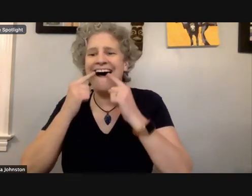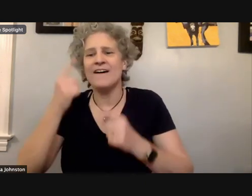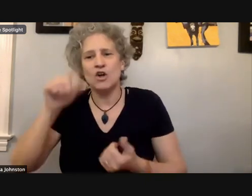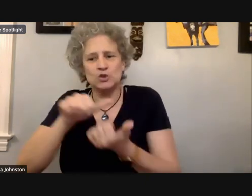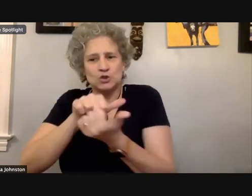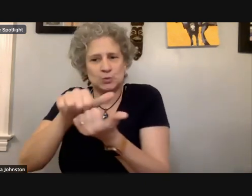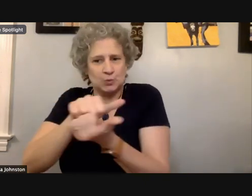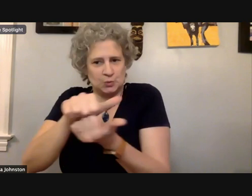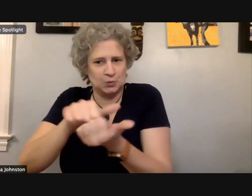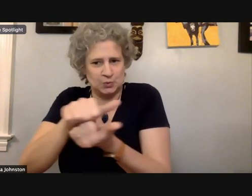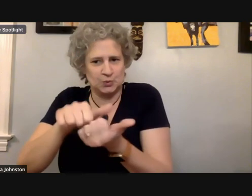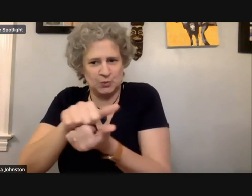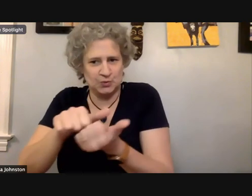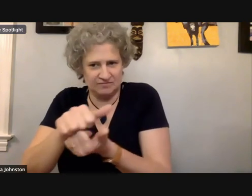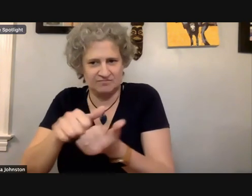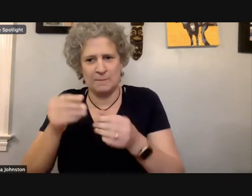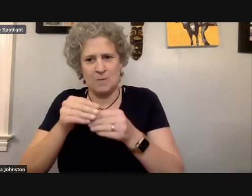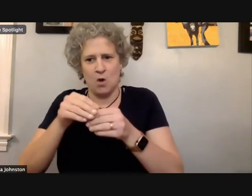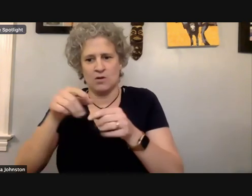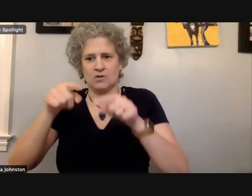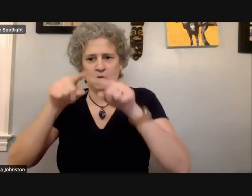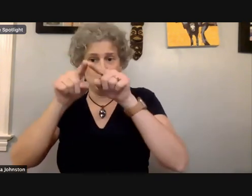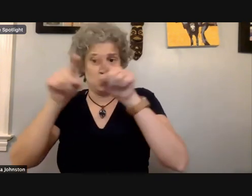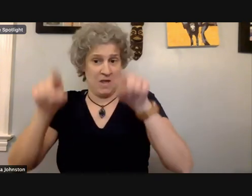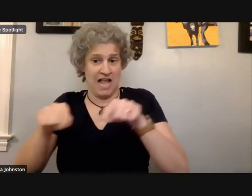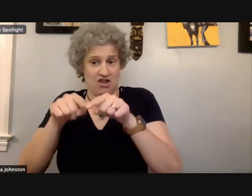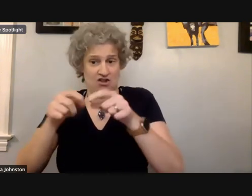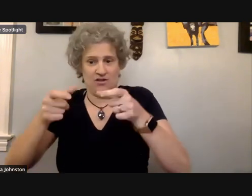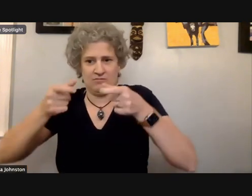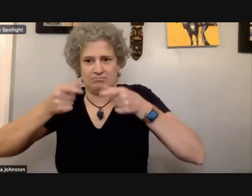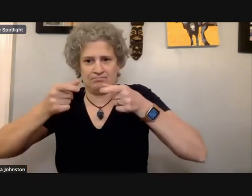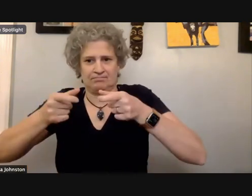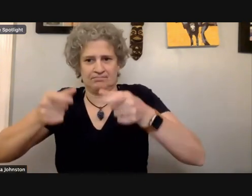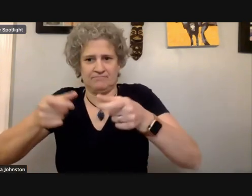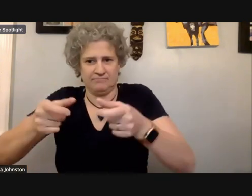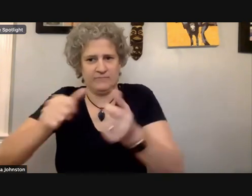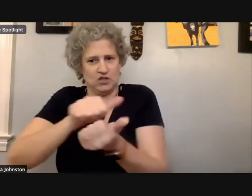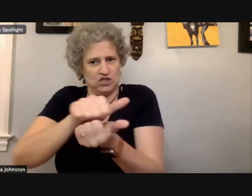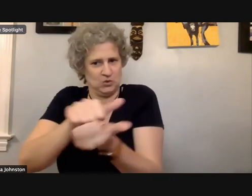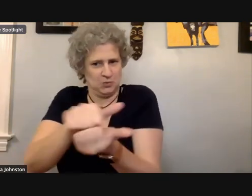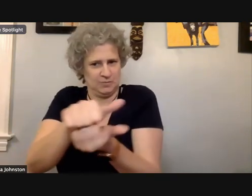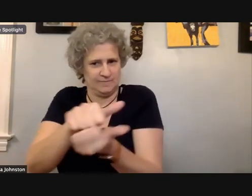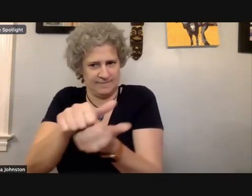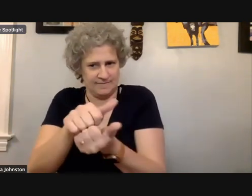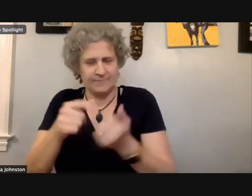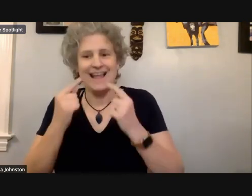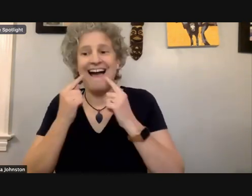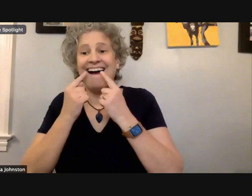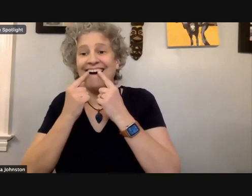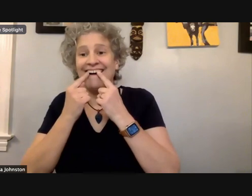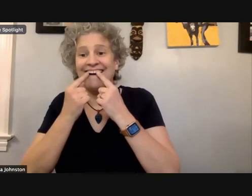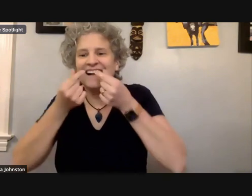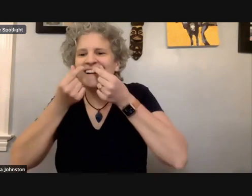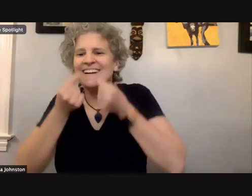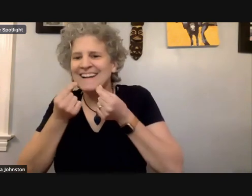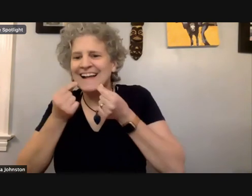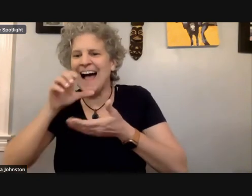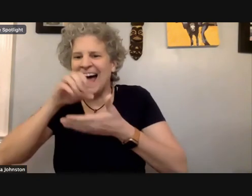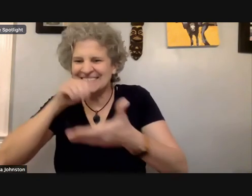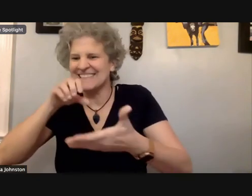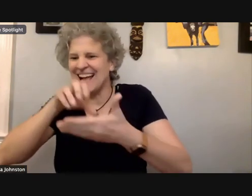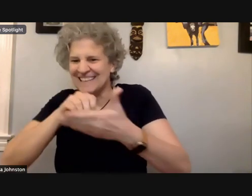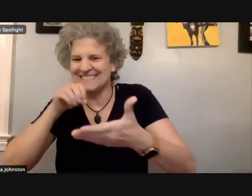Molars, those are the ones in the back. Those are used for chewing. They're a little bit square in shape because they're